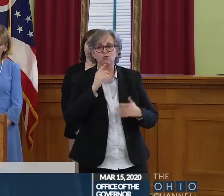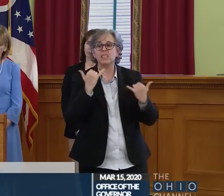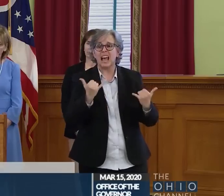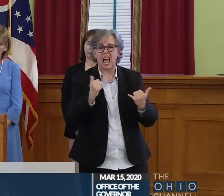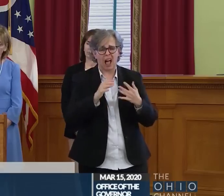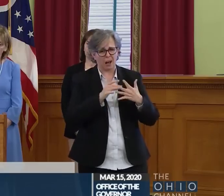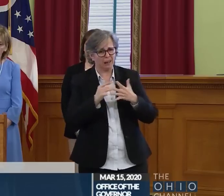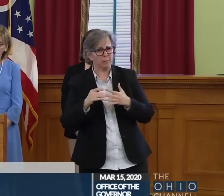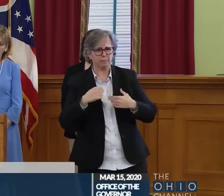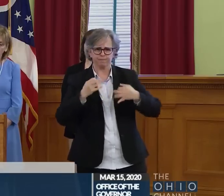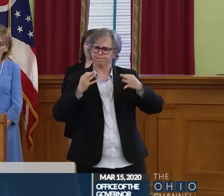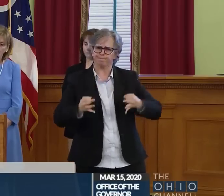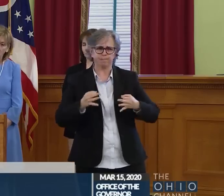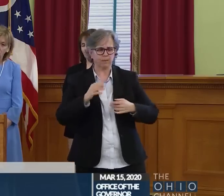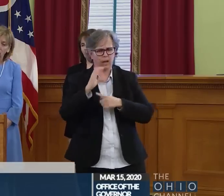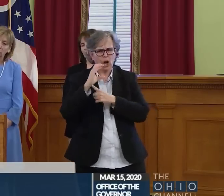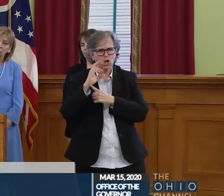stage.